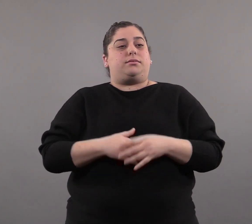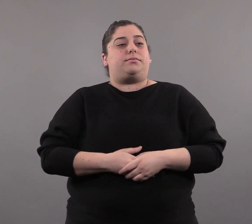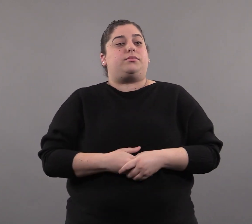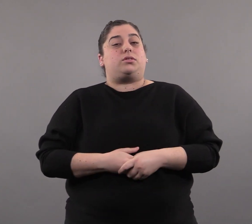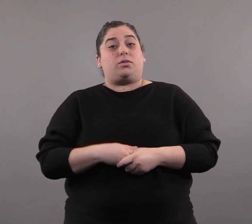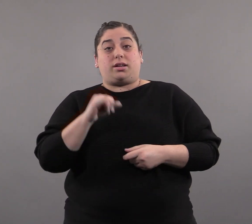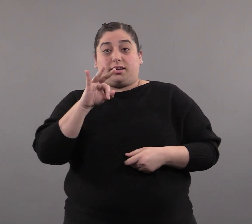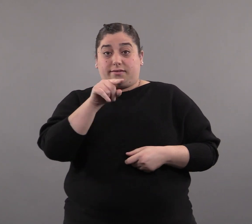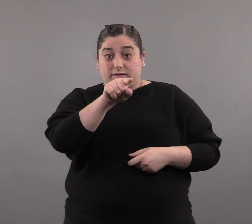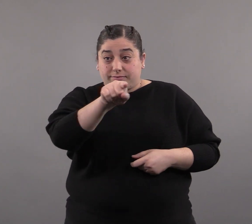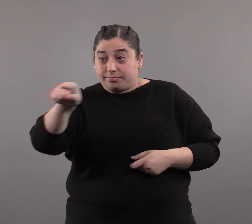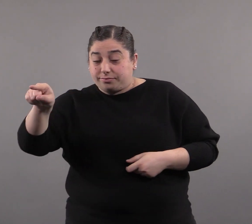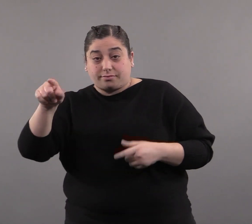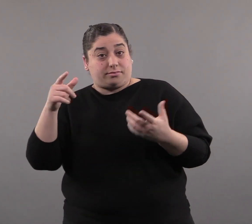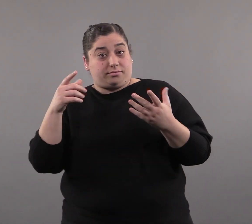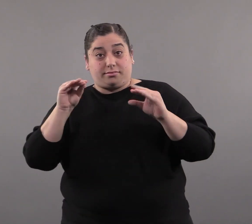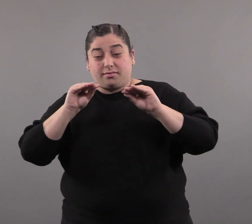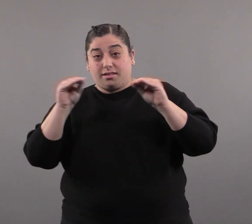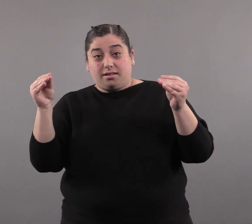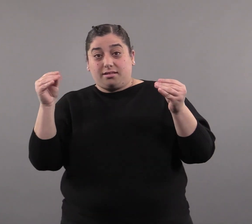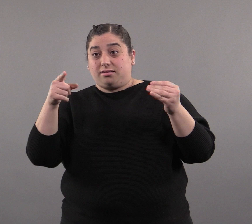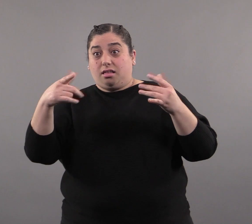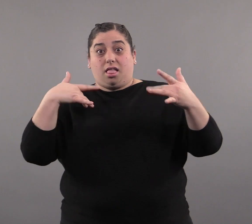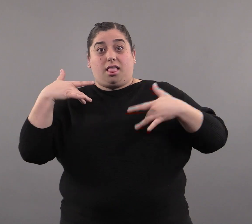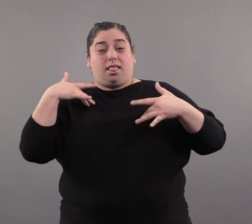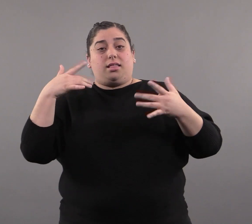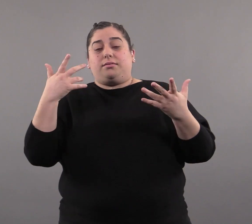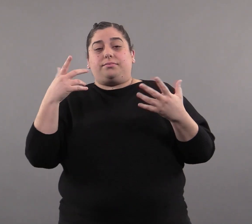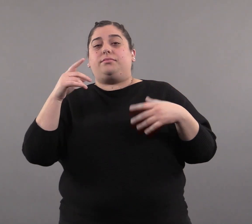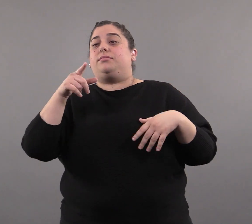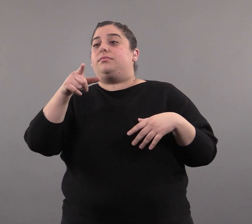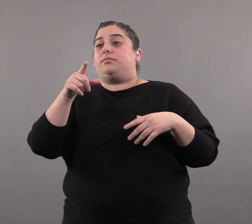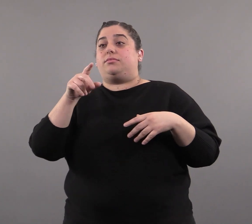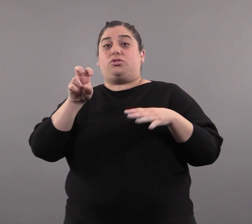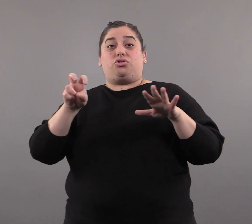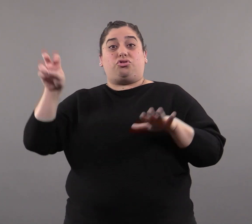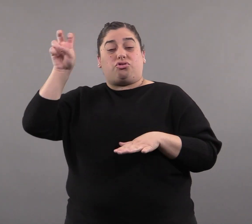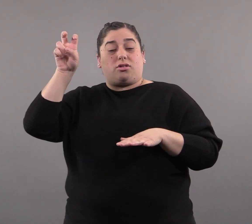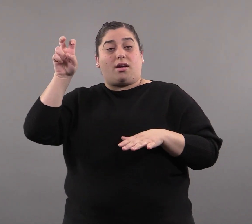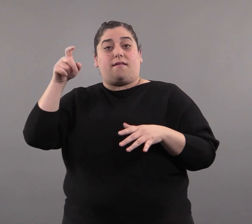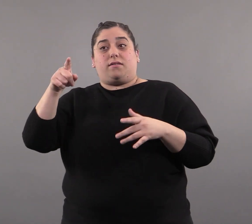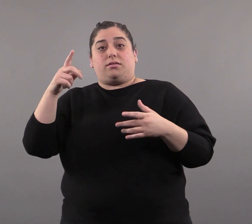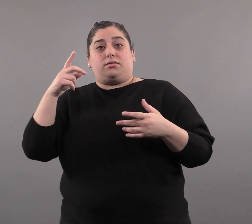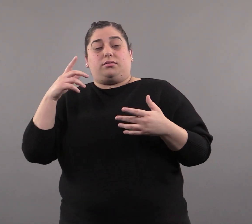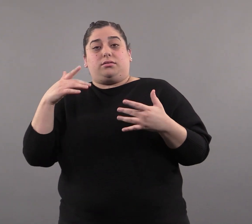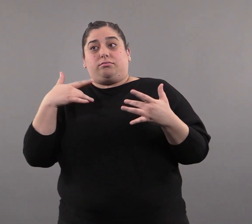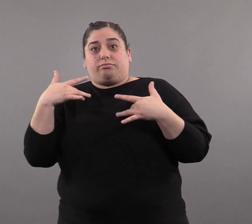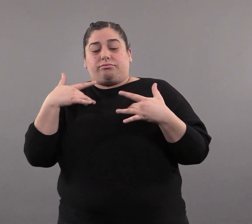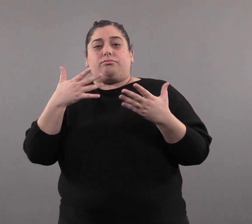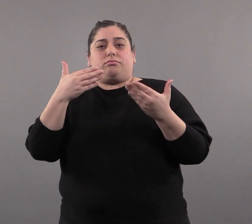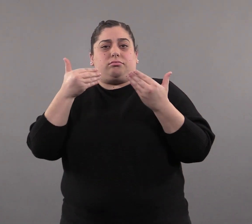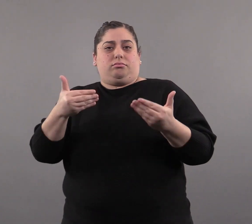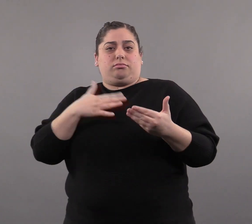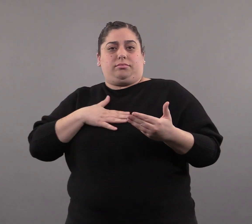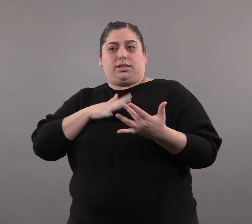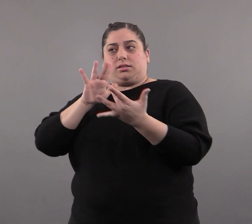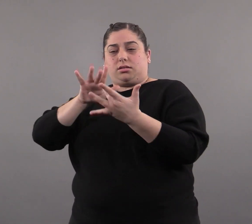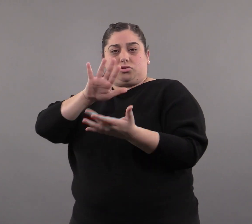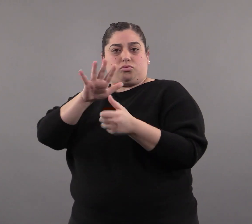to contact their own healthcare providers. Again, as a reminder, if there are still individuals in our community